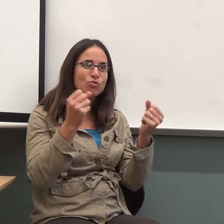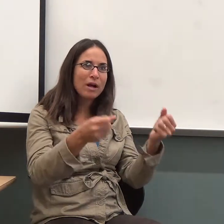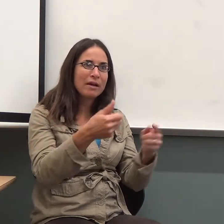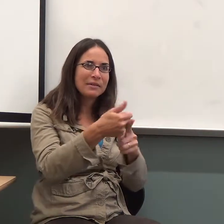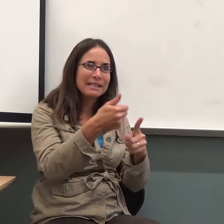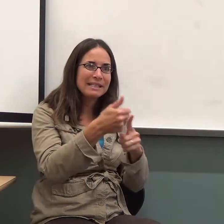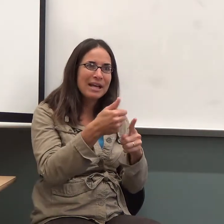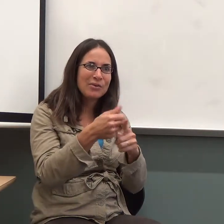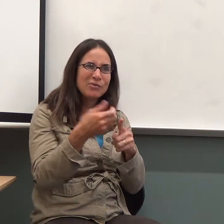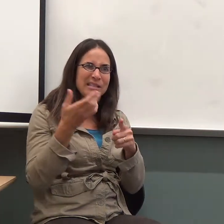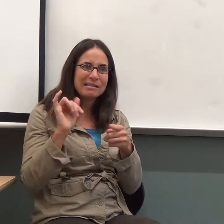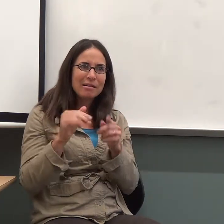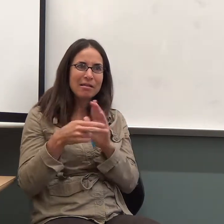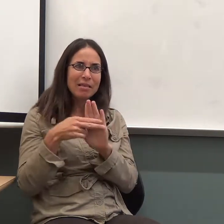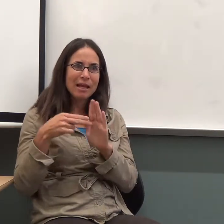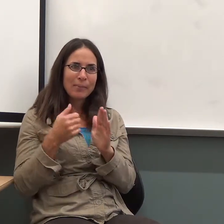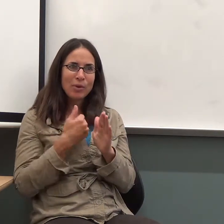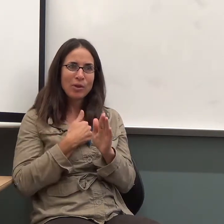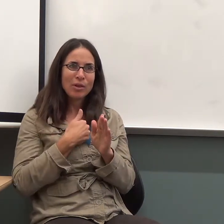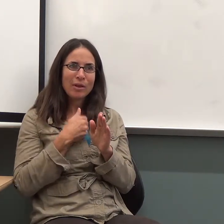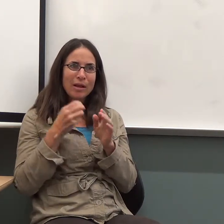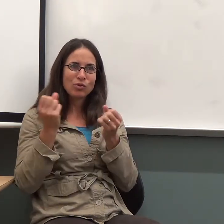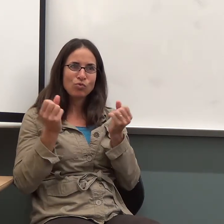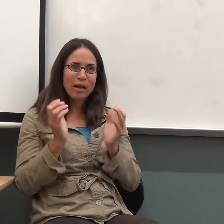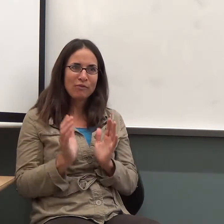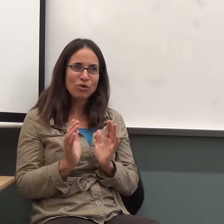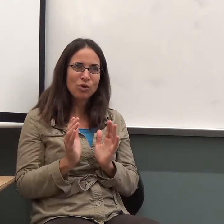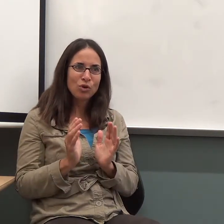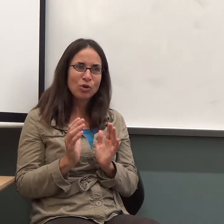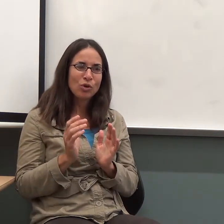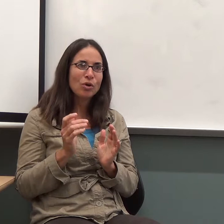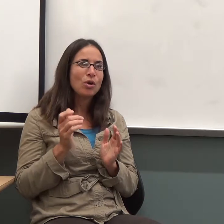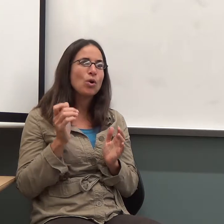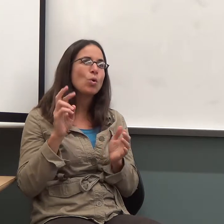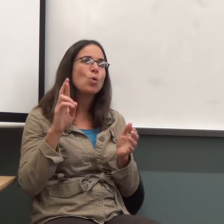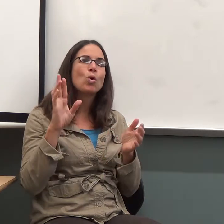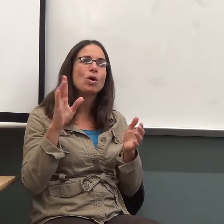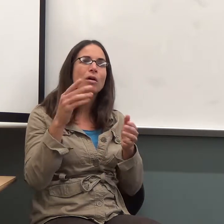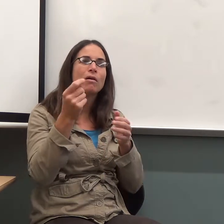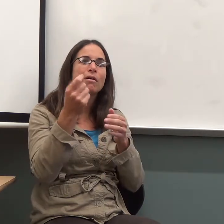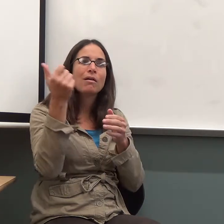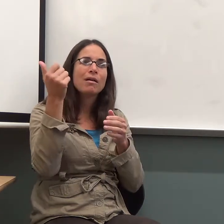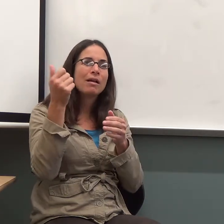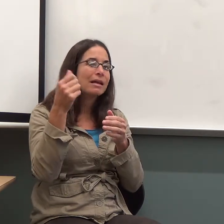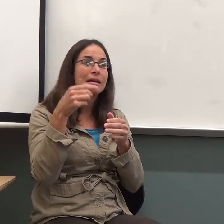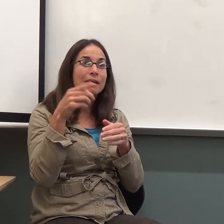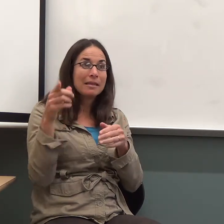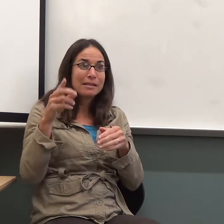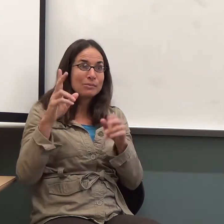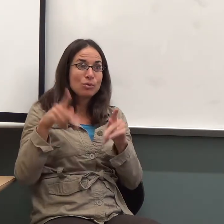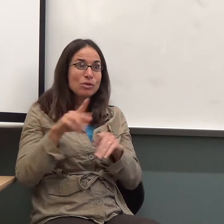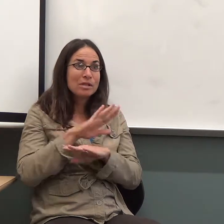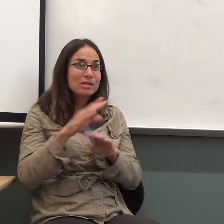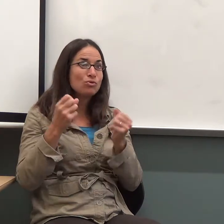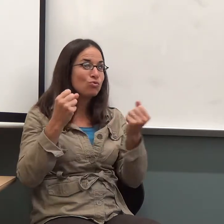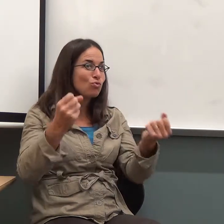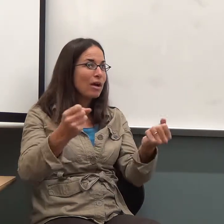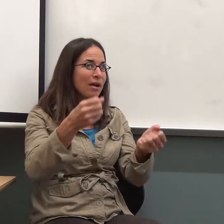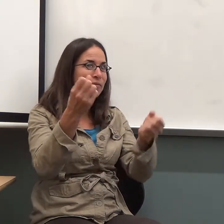think you could definitely get away with this, like the word operator. There we go. Operator. Car operator. There we go.